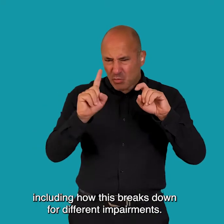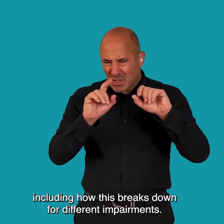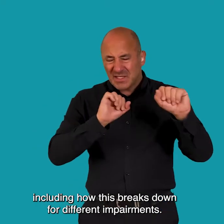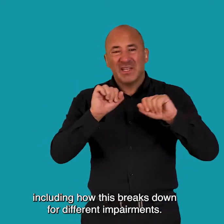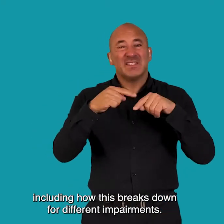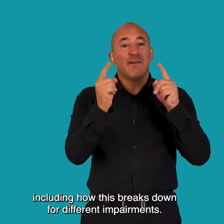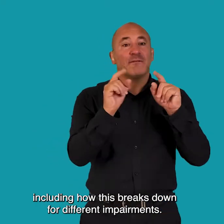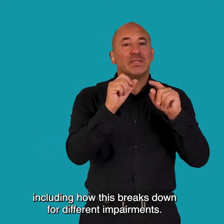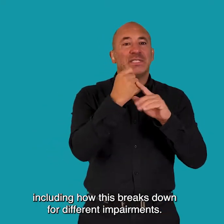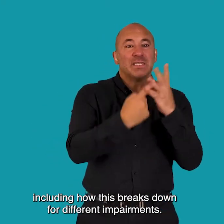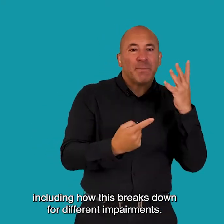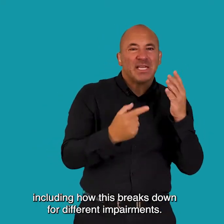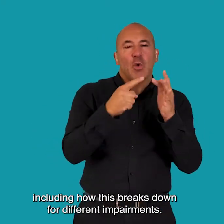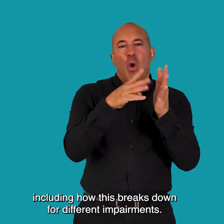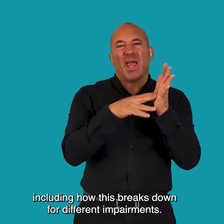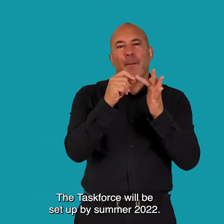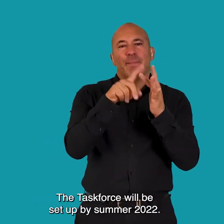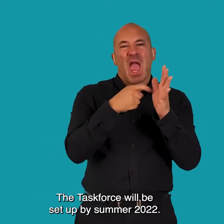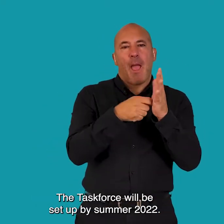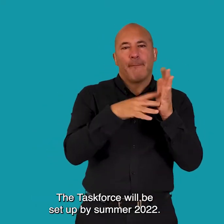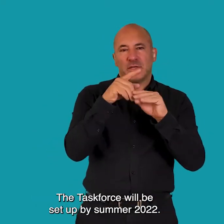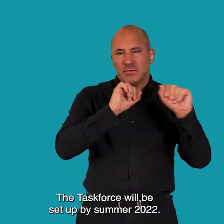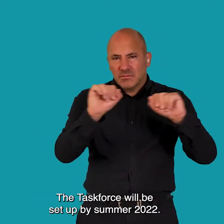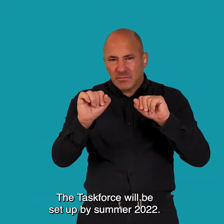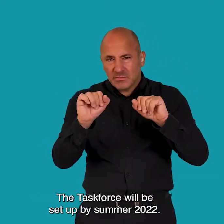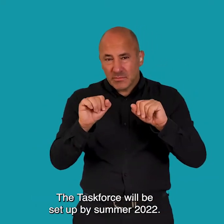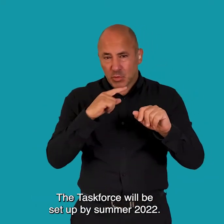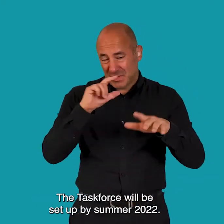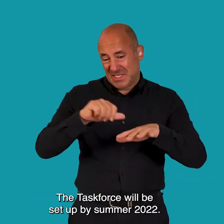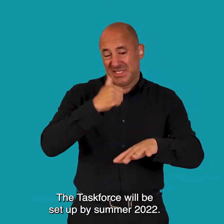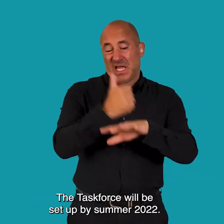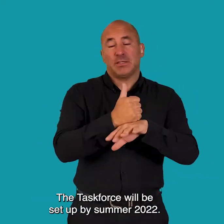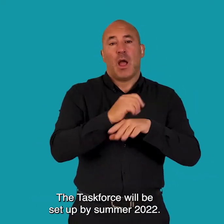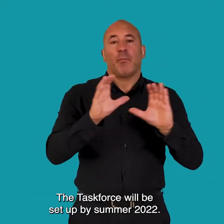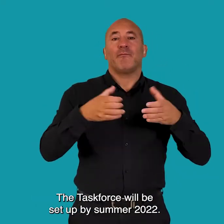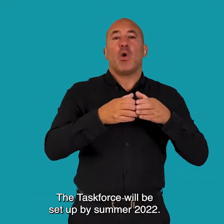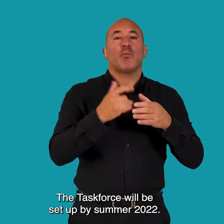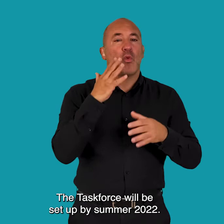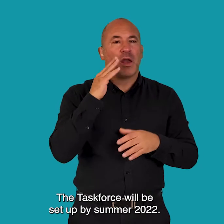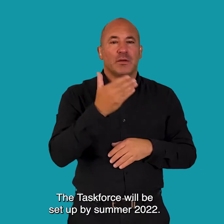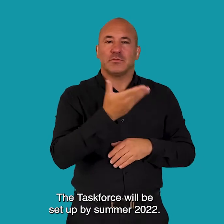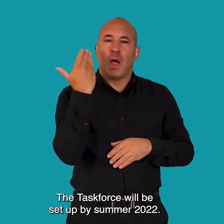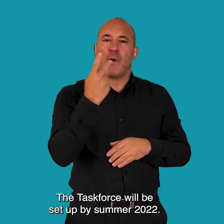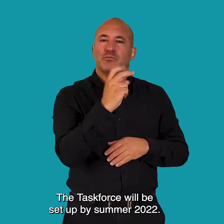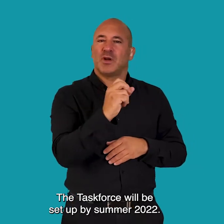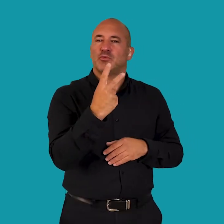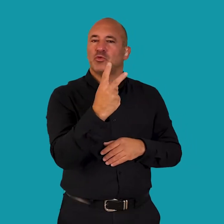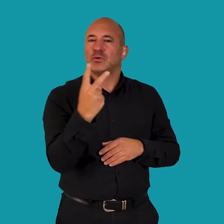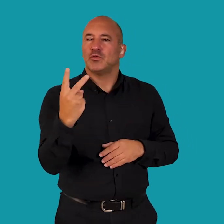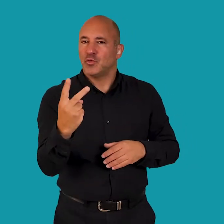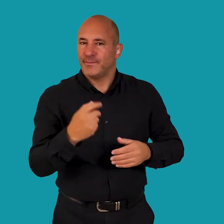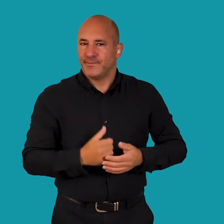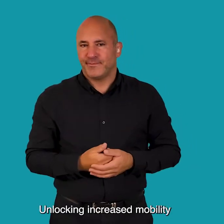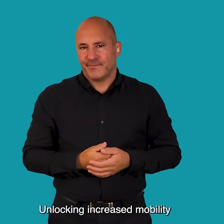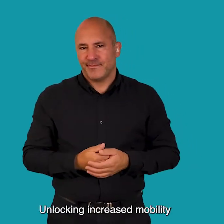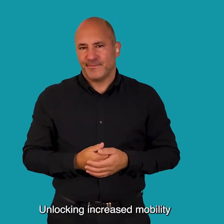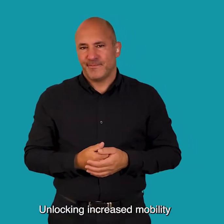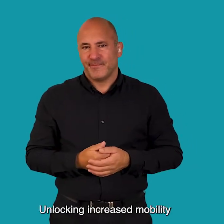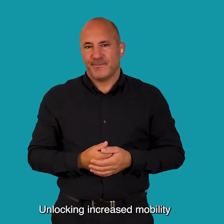for different impairments. The task force will be set up by summer 2022. Unlocking